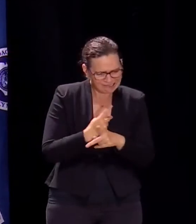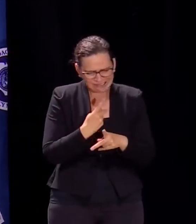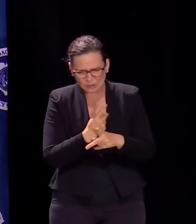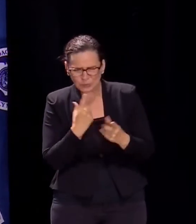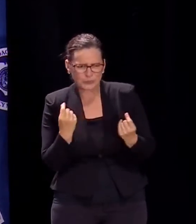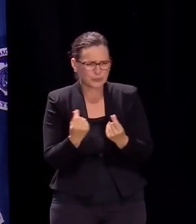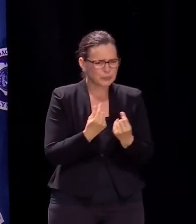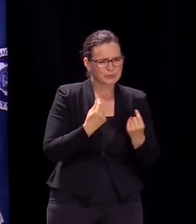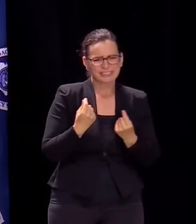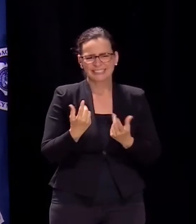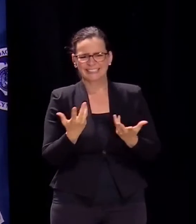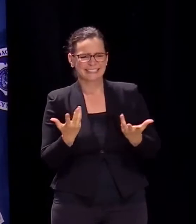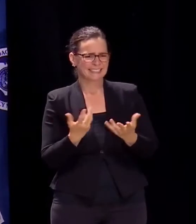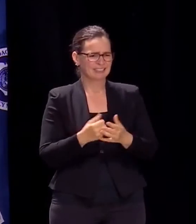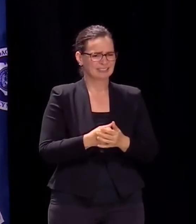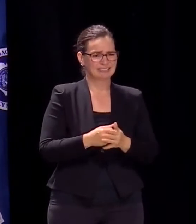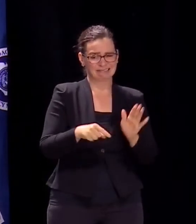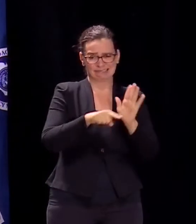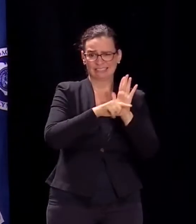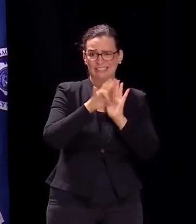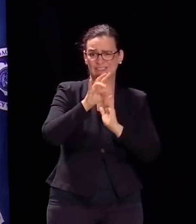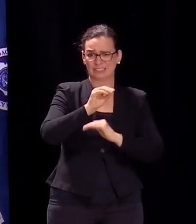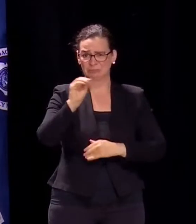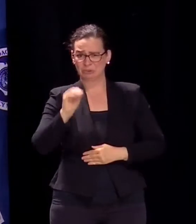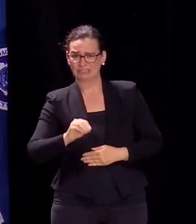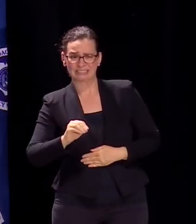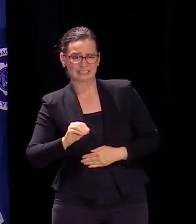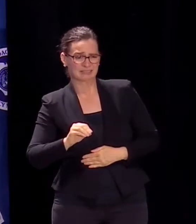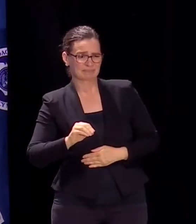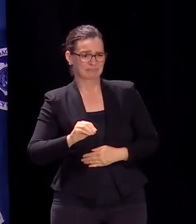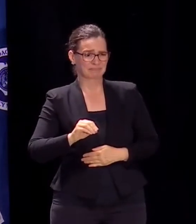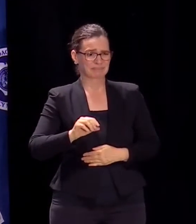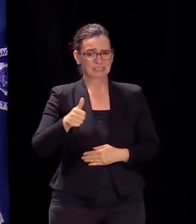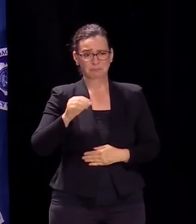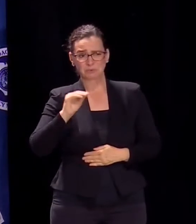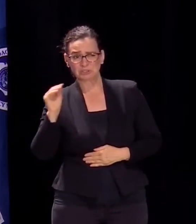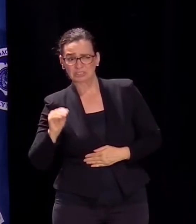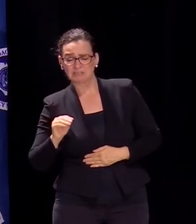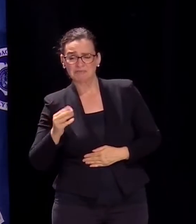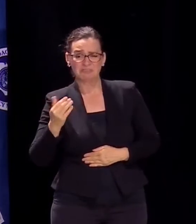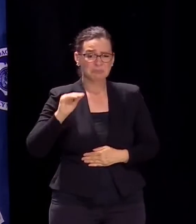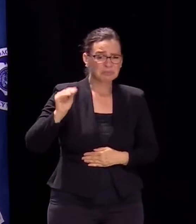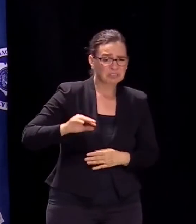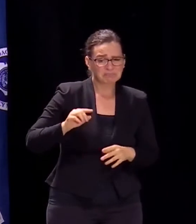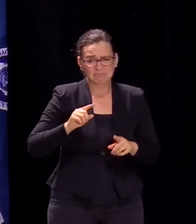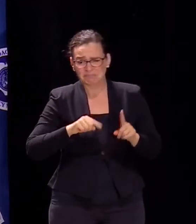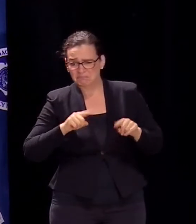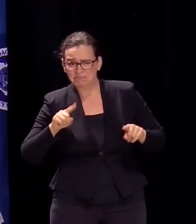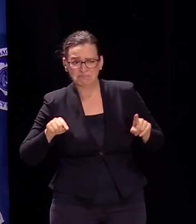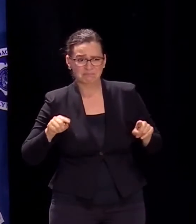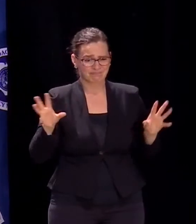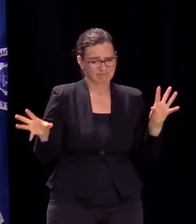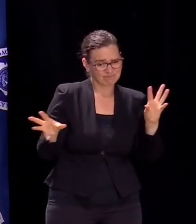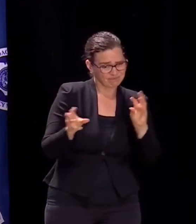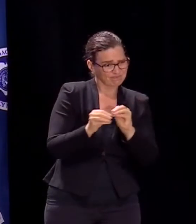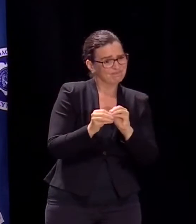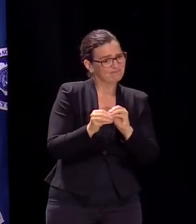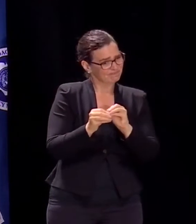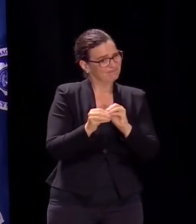negative 15% on the year, when you add it all up, our budget problem is still roughly $80 to $100